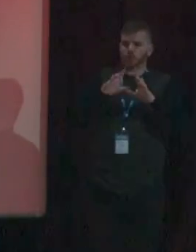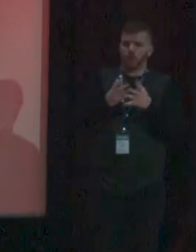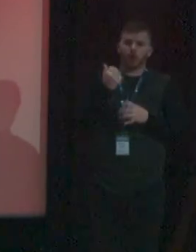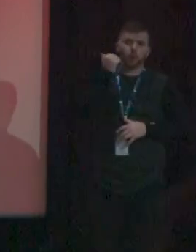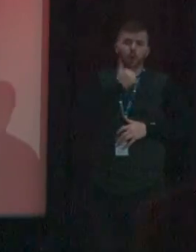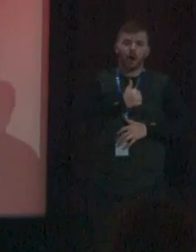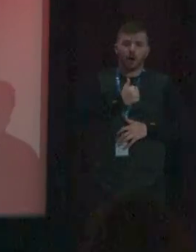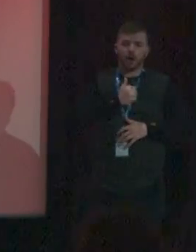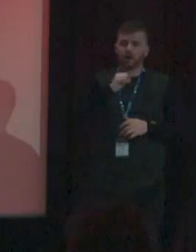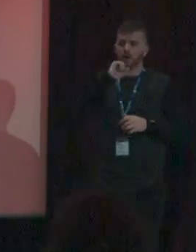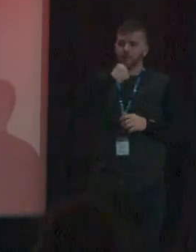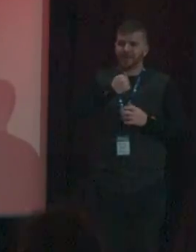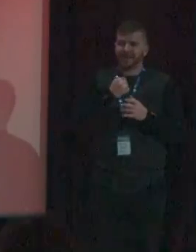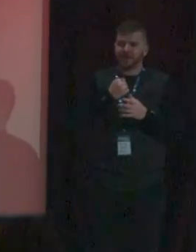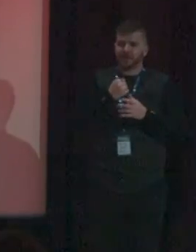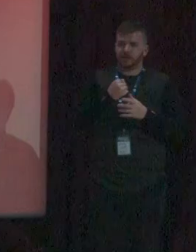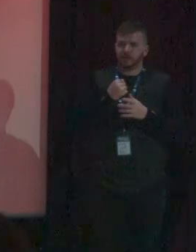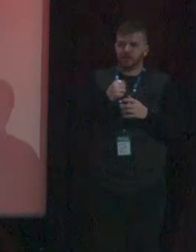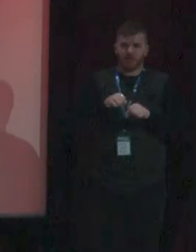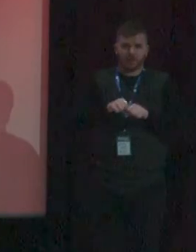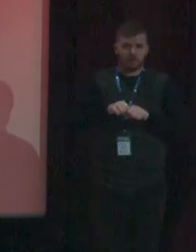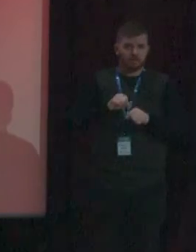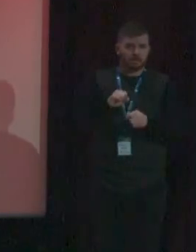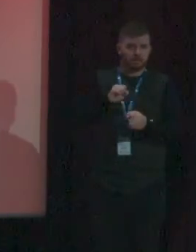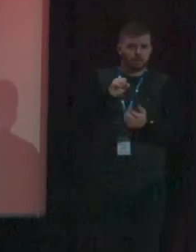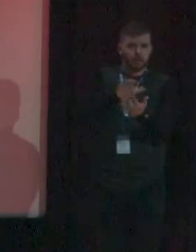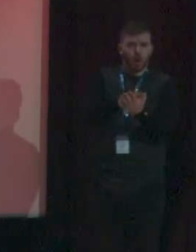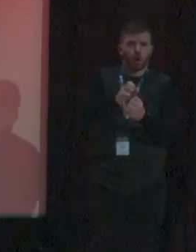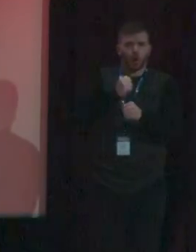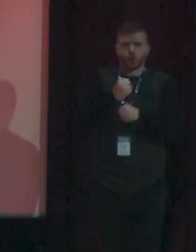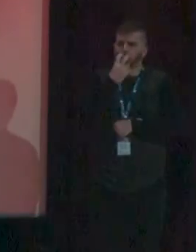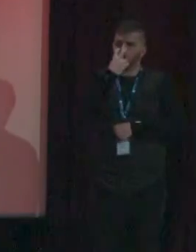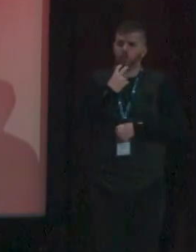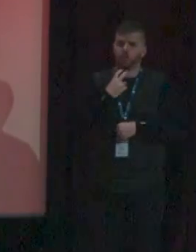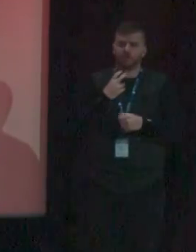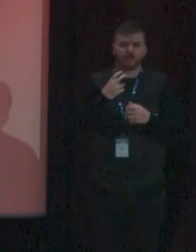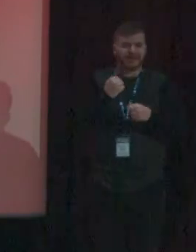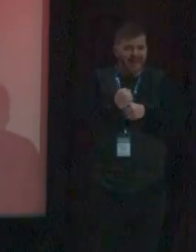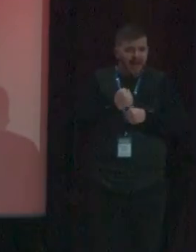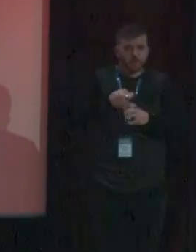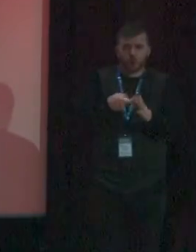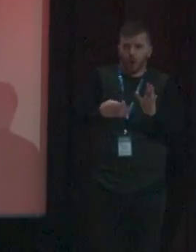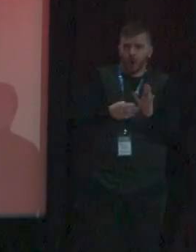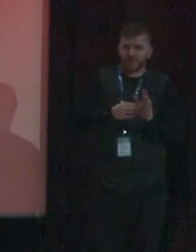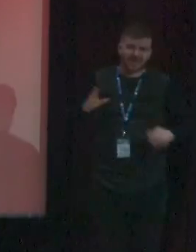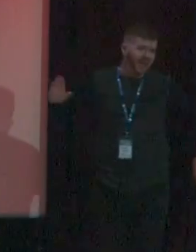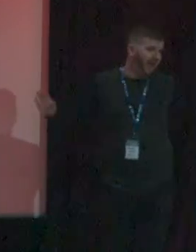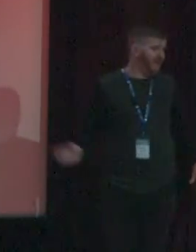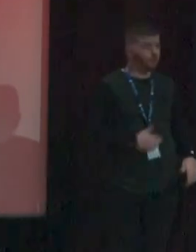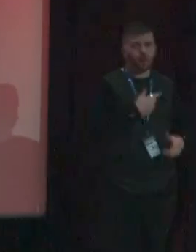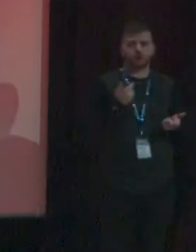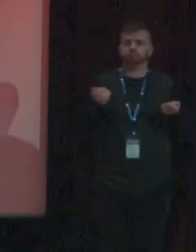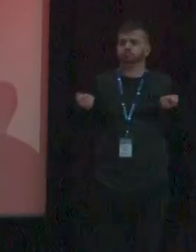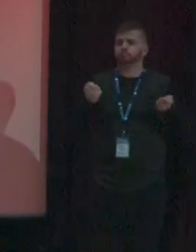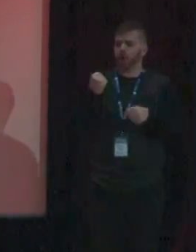ever be sort of put on something like goodorgames.com? Right. Where everyone can run the damn game. Yeah, so Rather